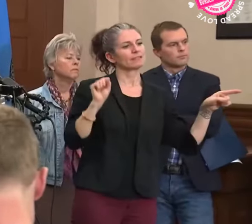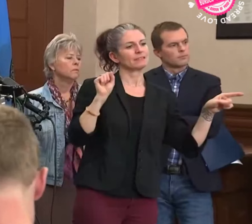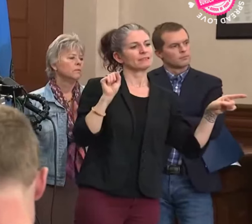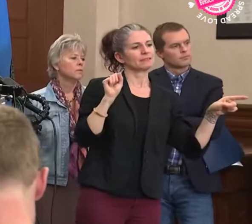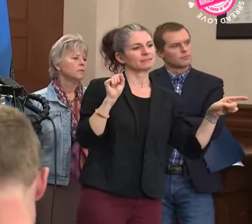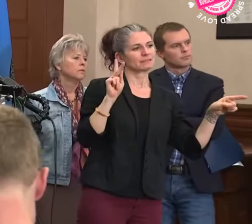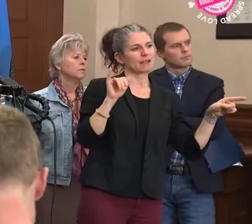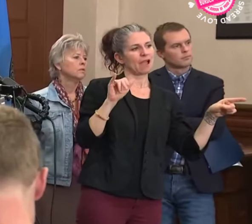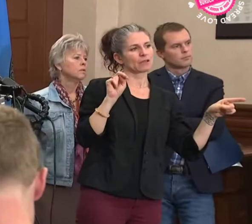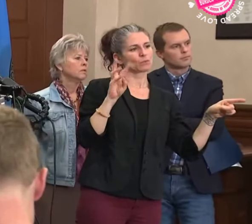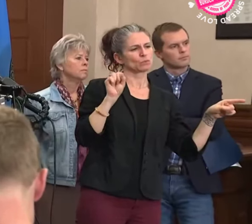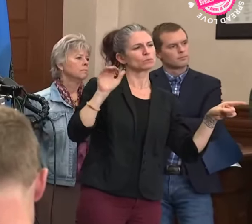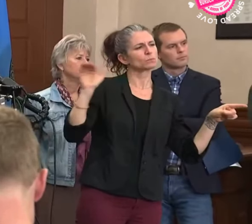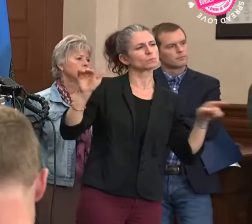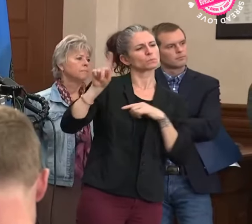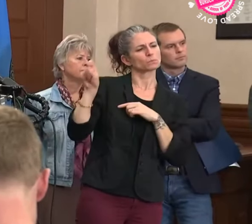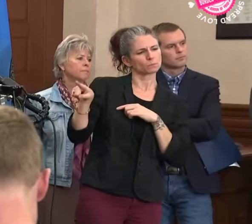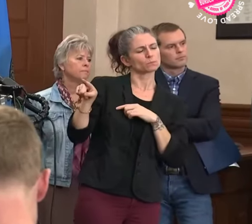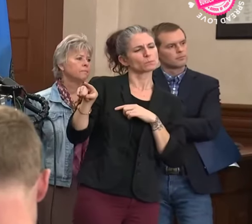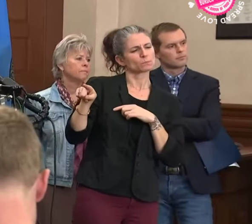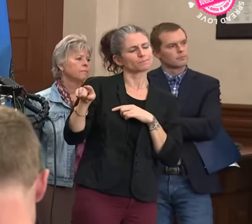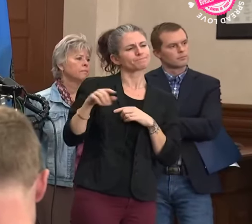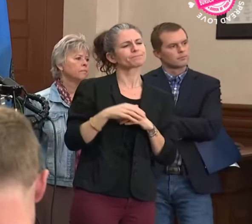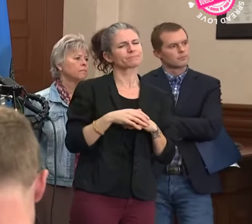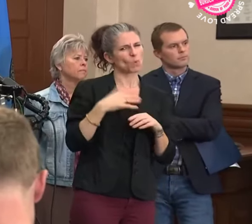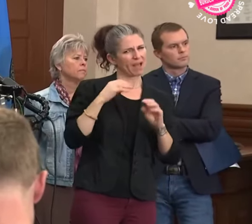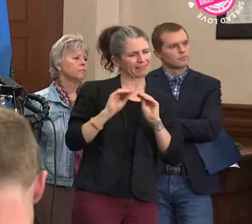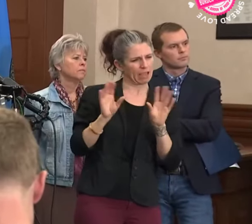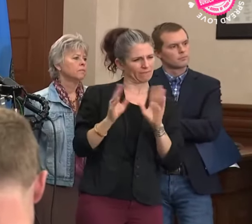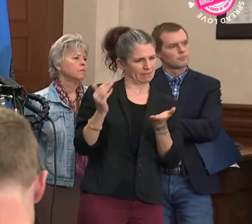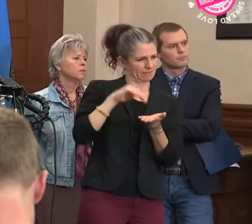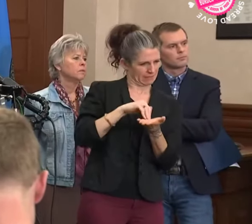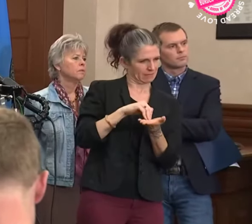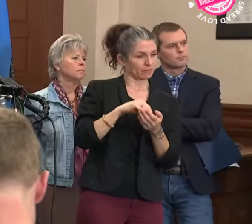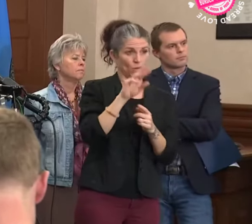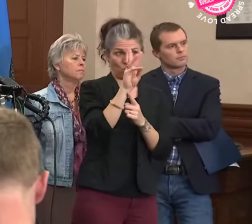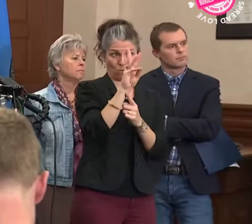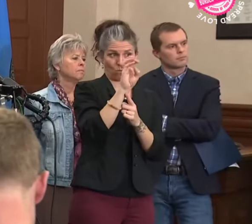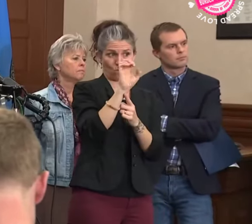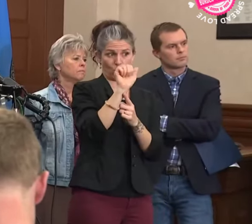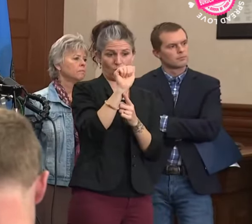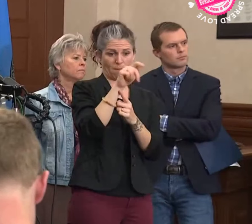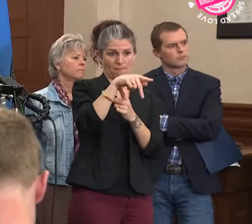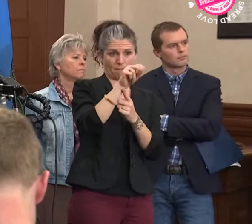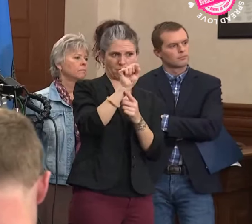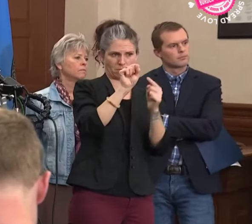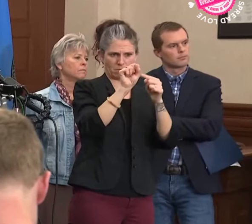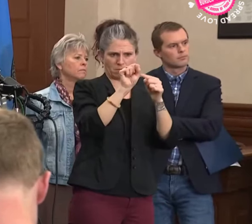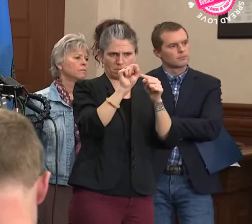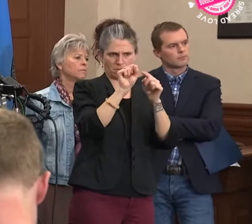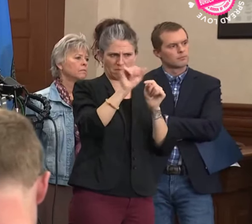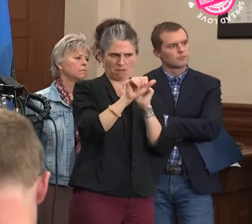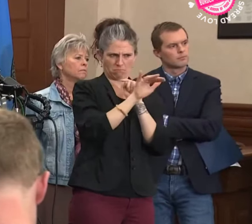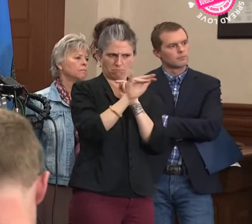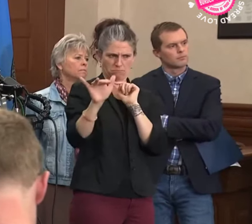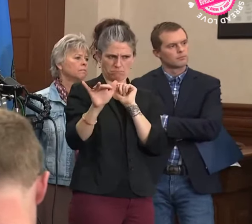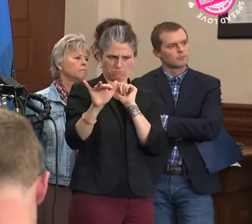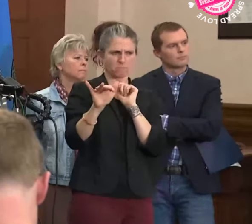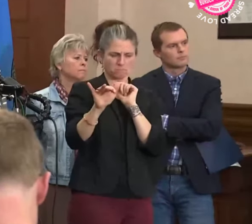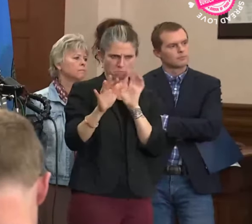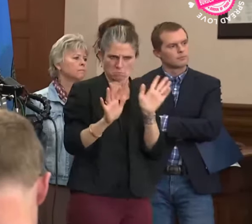wonder if I could just ask you about the weapons again. Why do you think it is that you and so many other lawmakers in America believe it